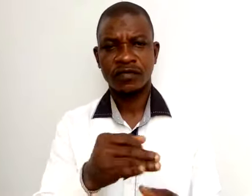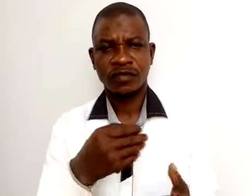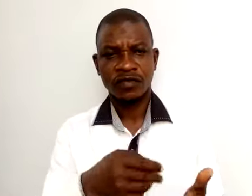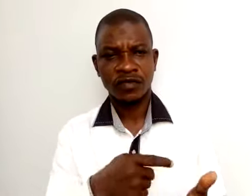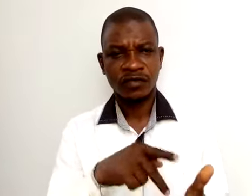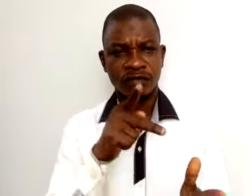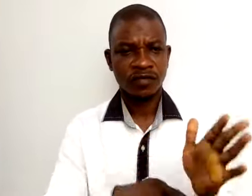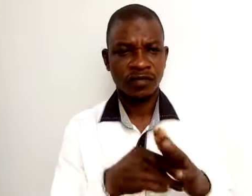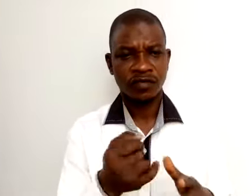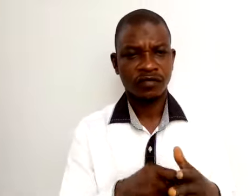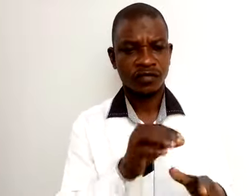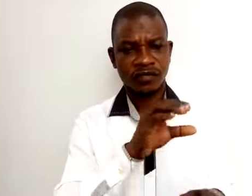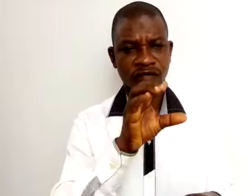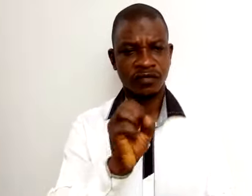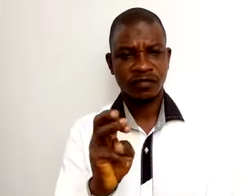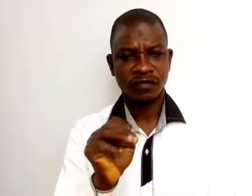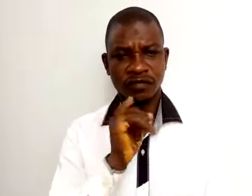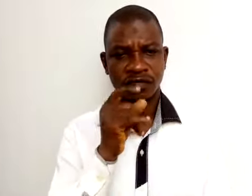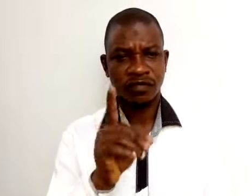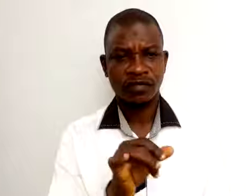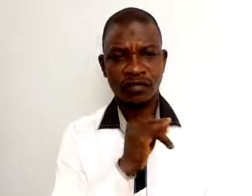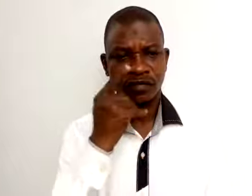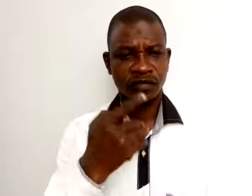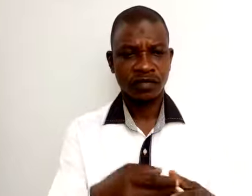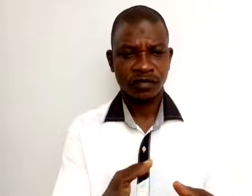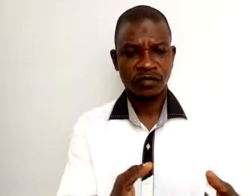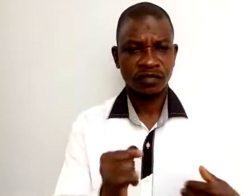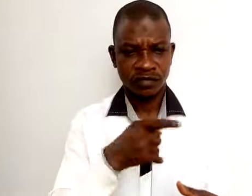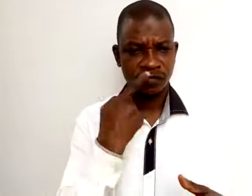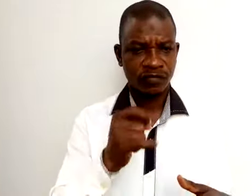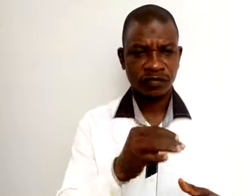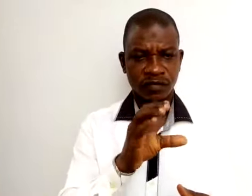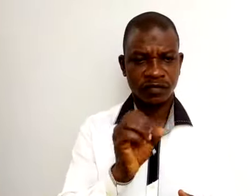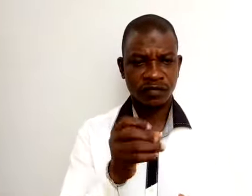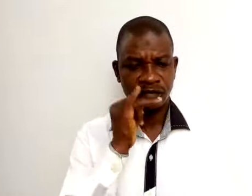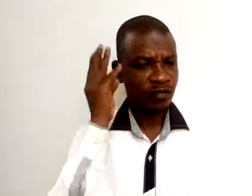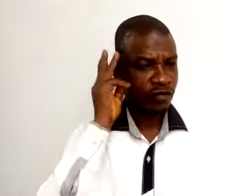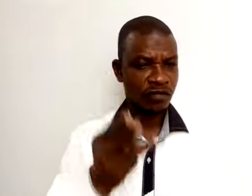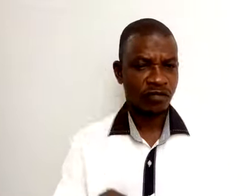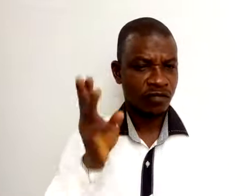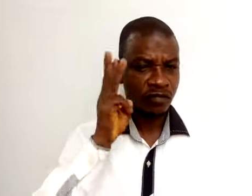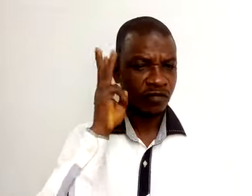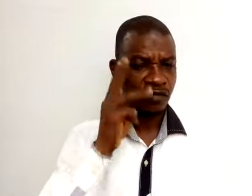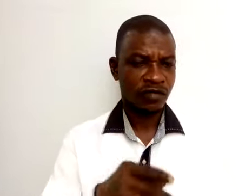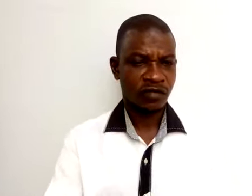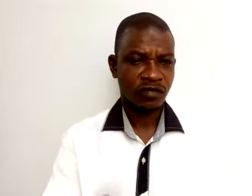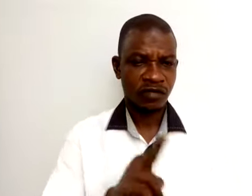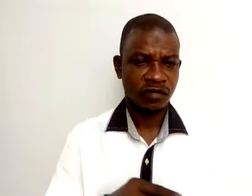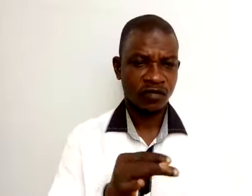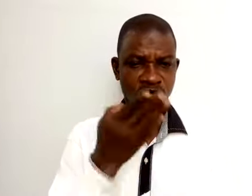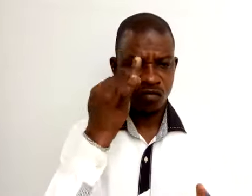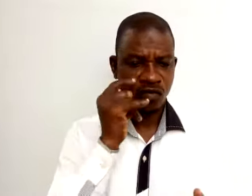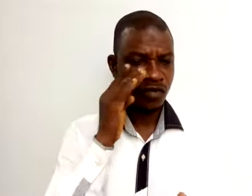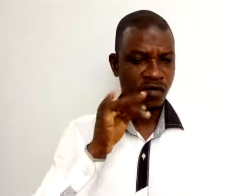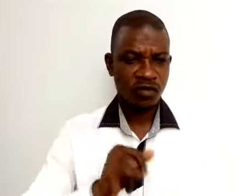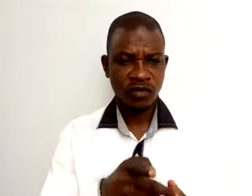prices of a commodity, the demand for the commodity will increase, while they will decrease their